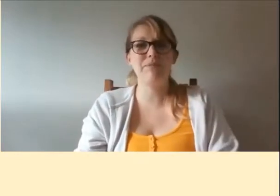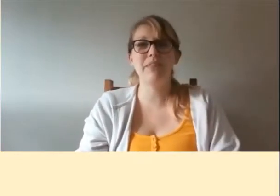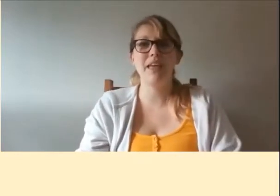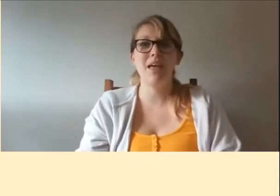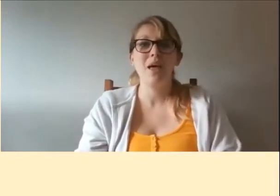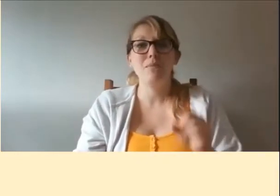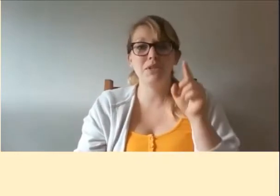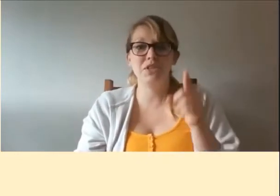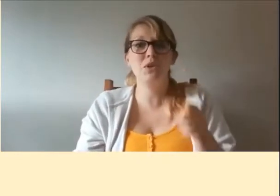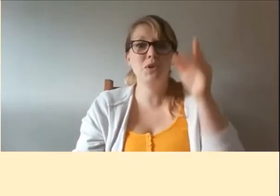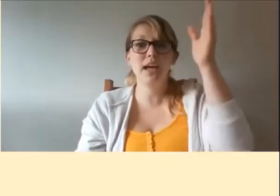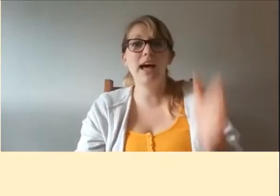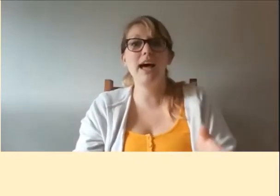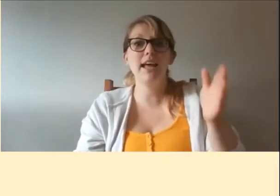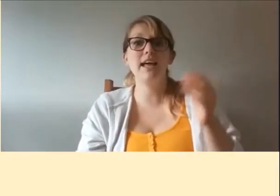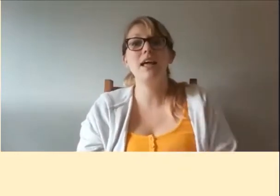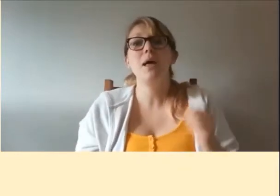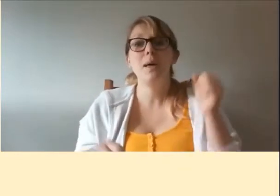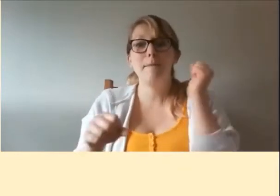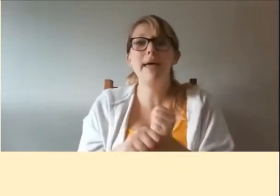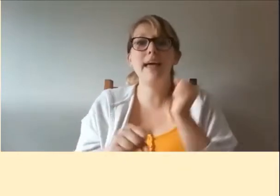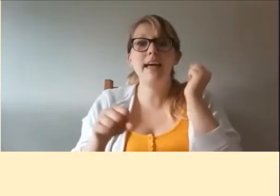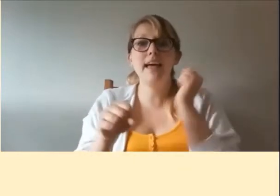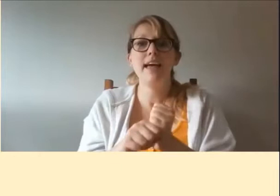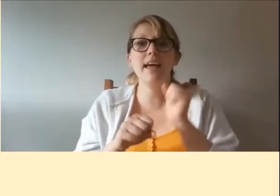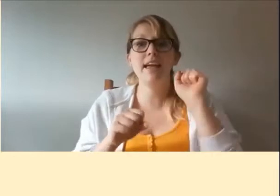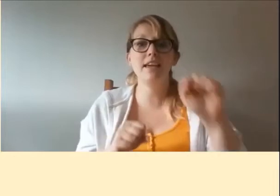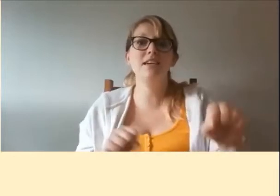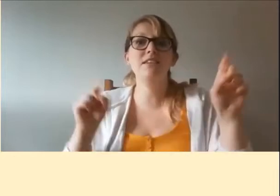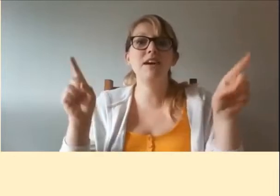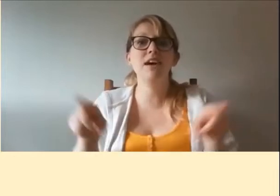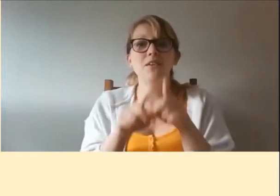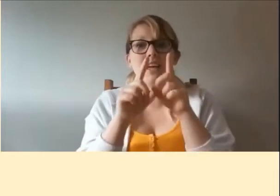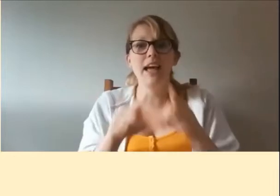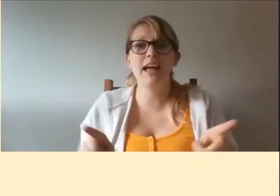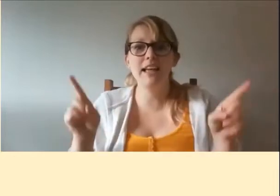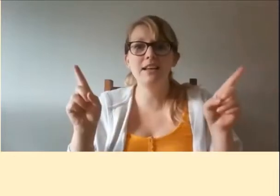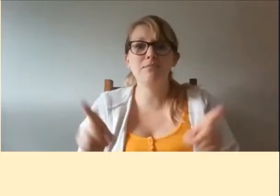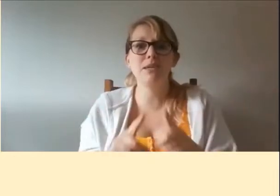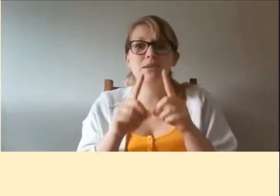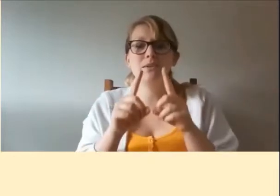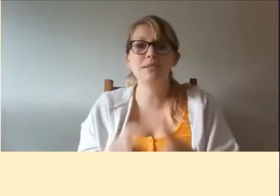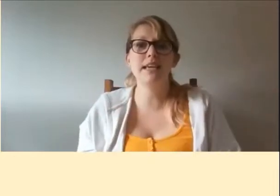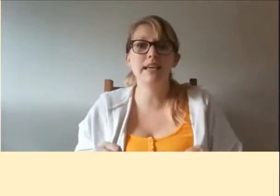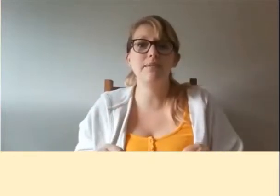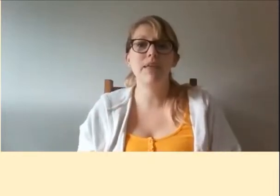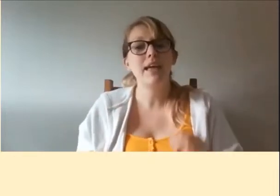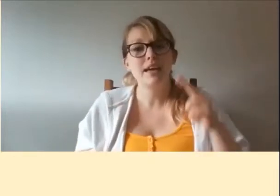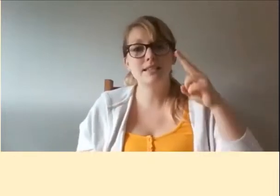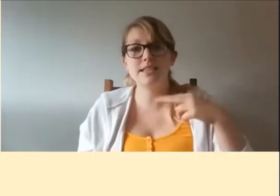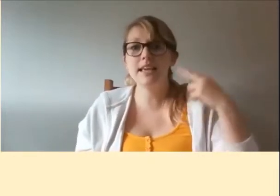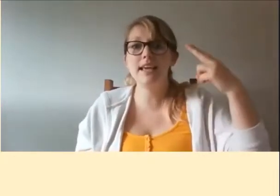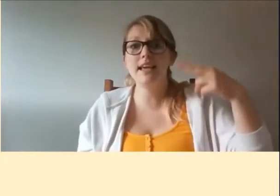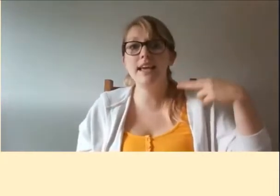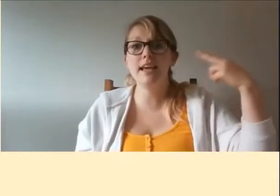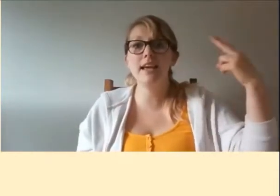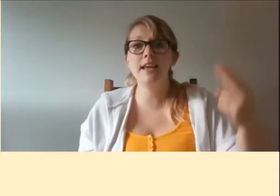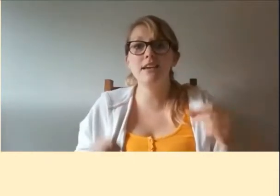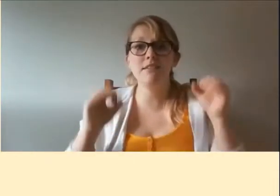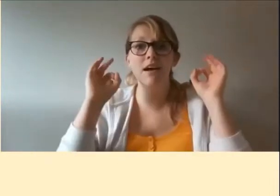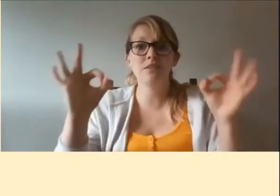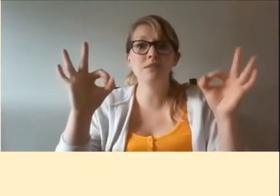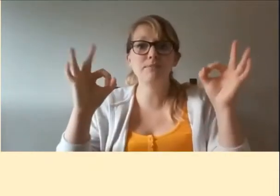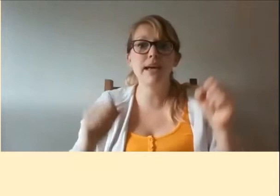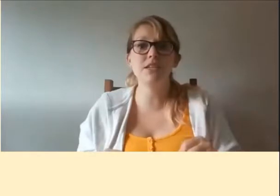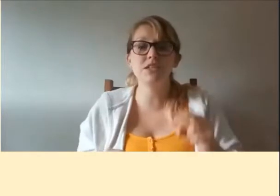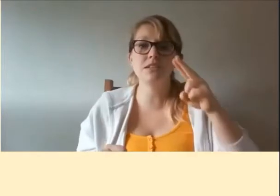3, 2, 1. But you gotta make your own kind of music, sing